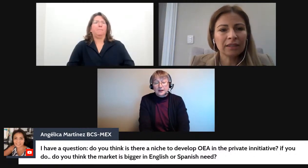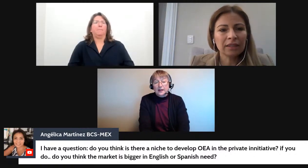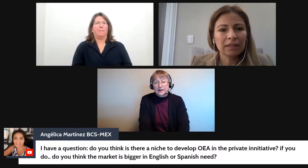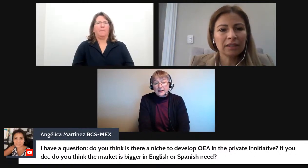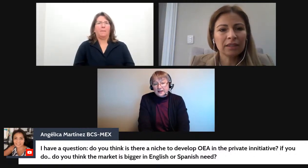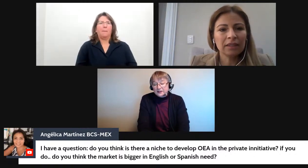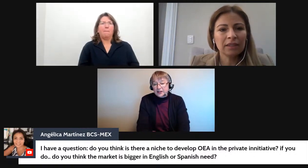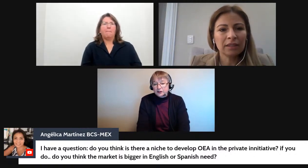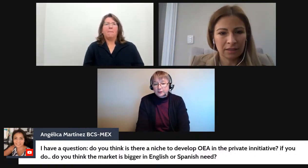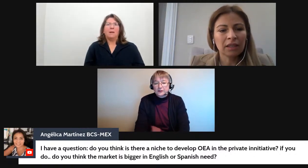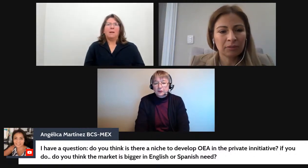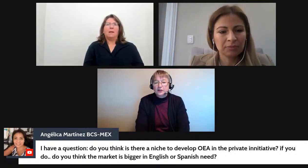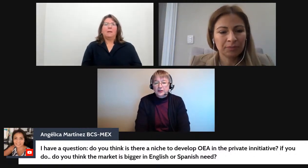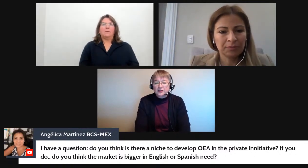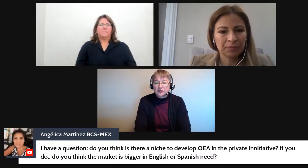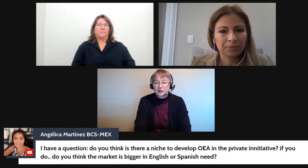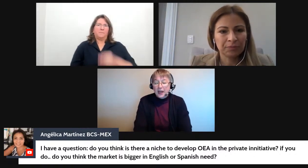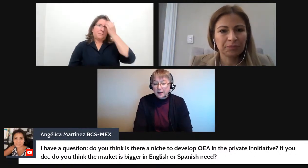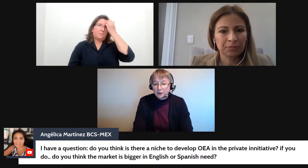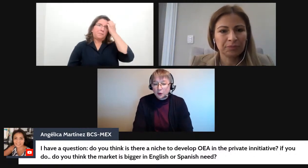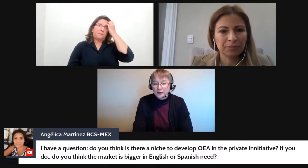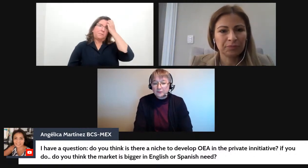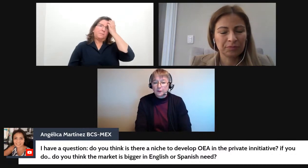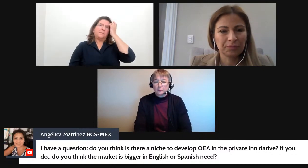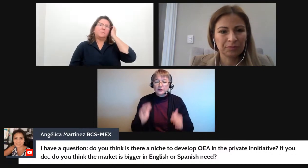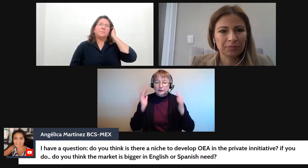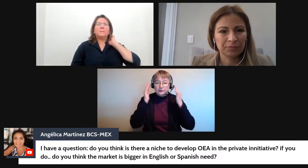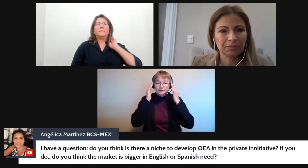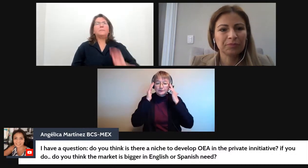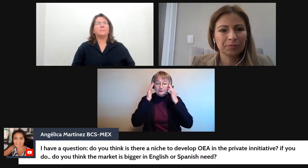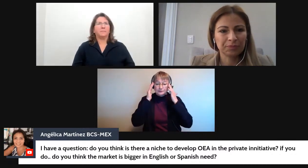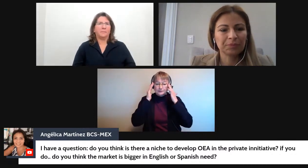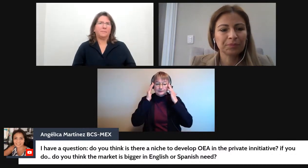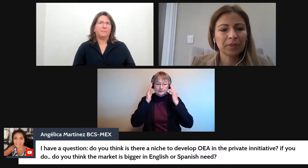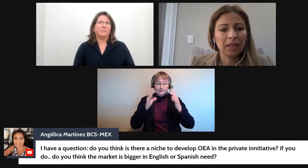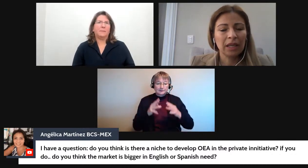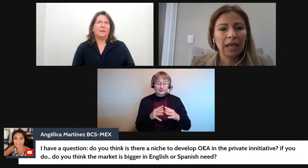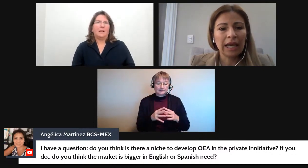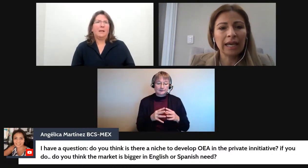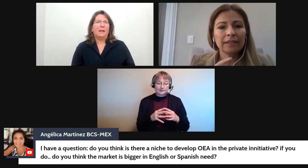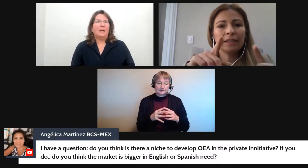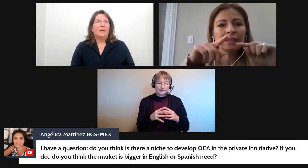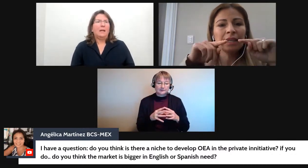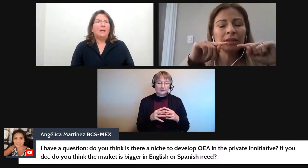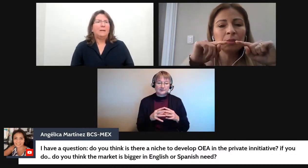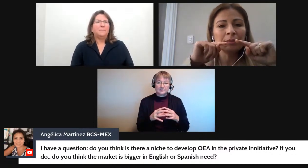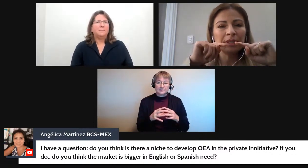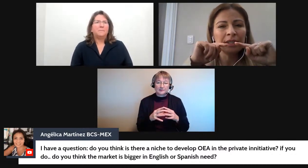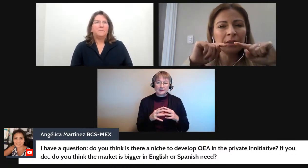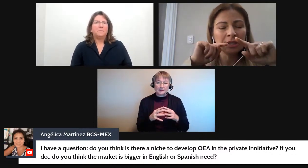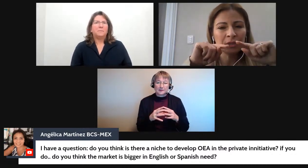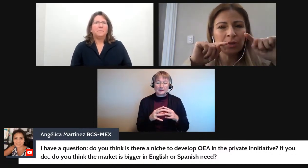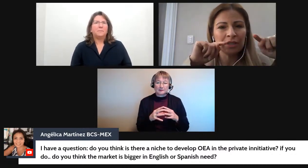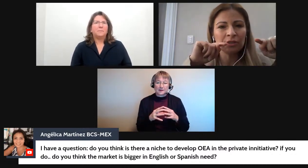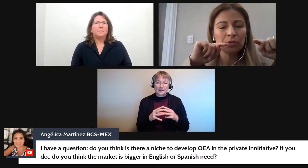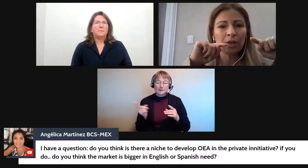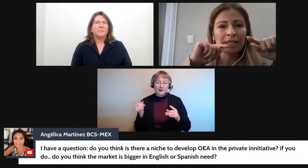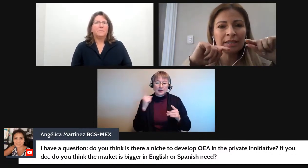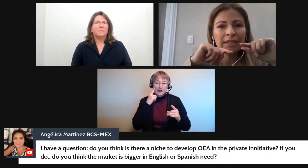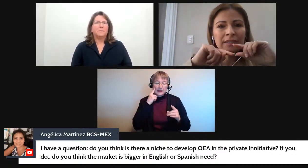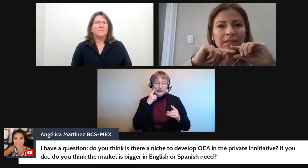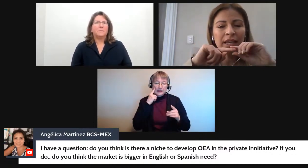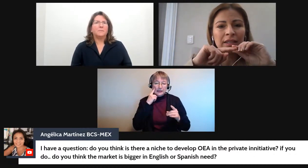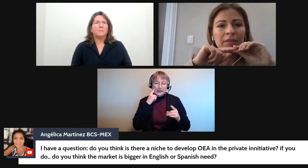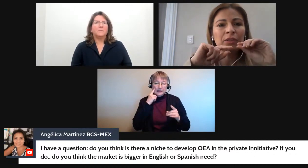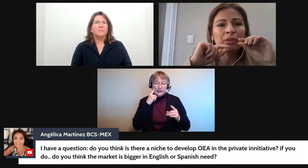I think And in terms of what you think should happen going forward too. I think that what Maria was trying to